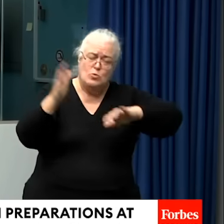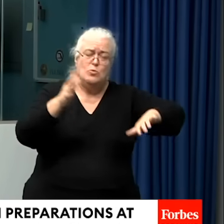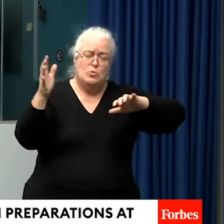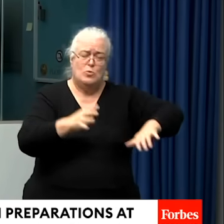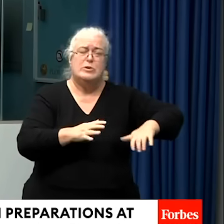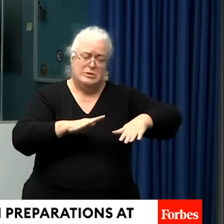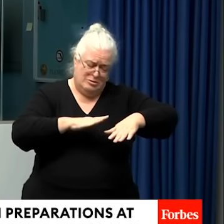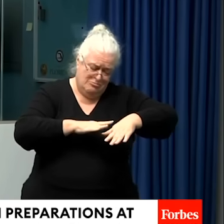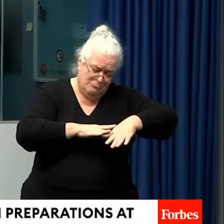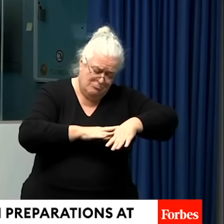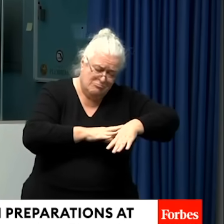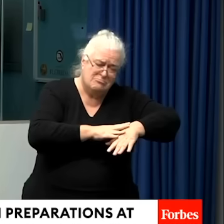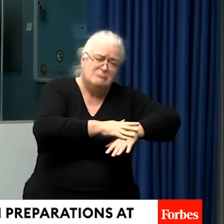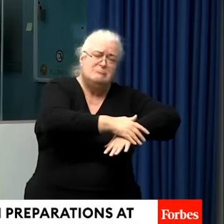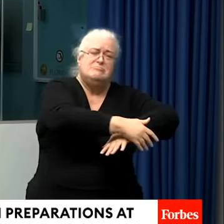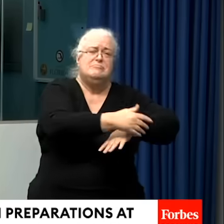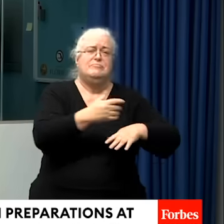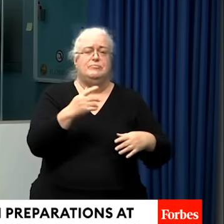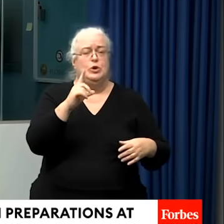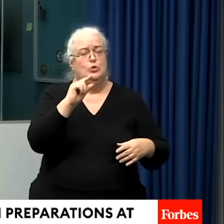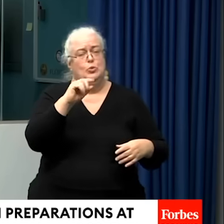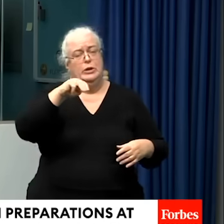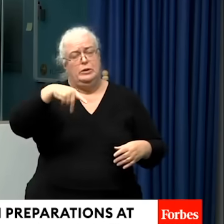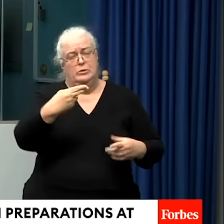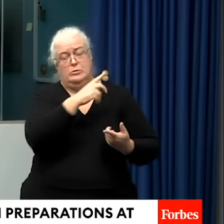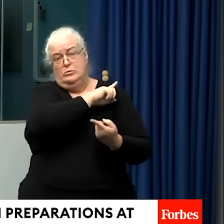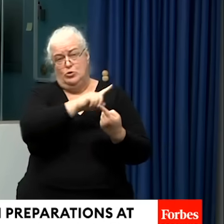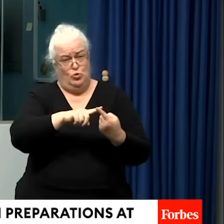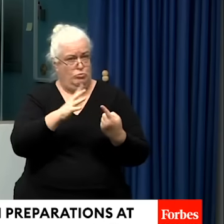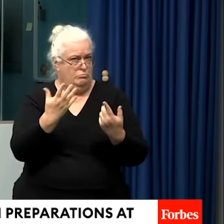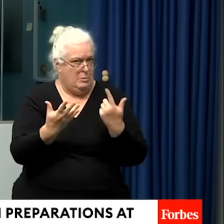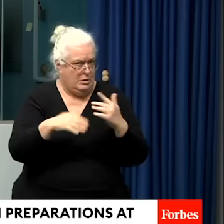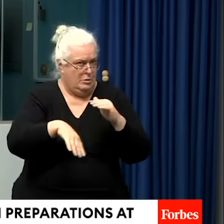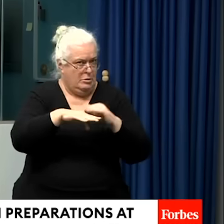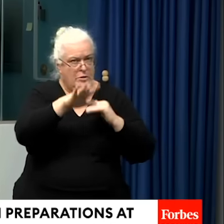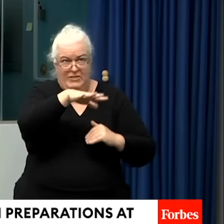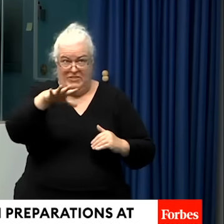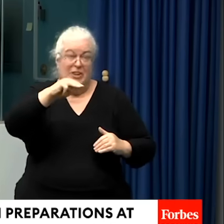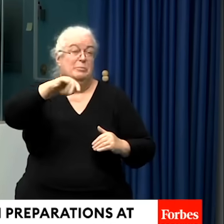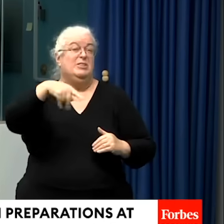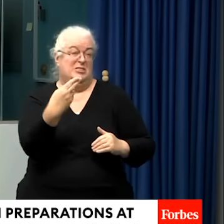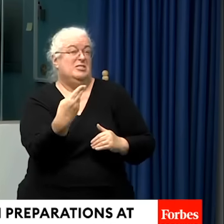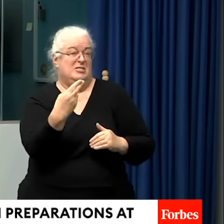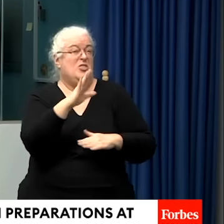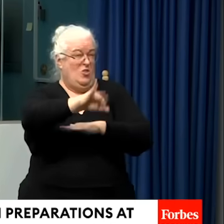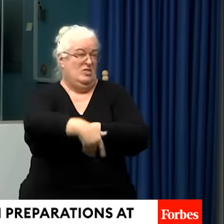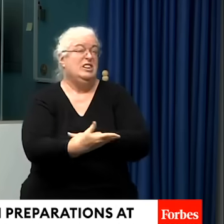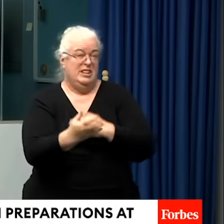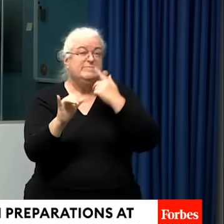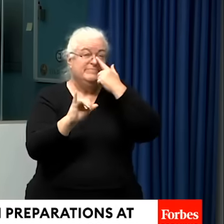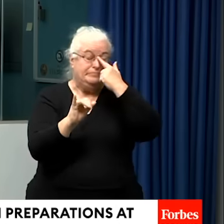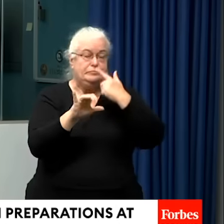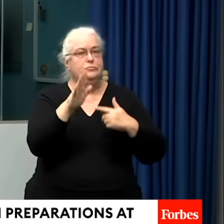all across the state of Florida, anywhere from 20-ish miles an hour up to 50, 55 miles an hour throughout the night, overnight, and then